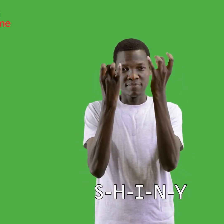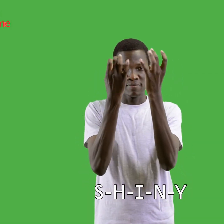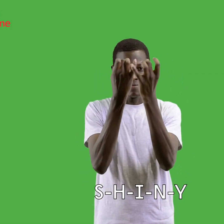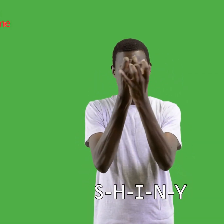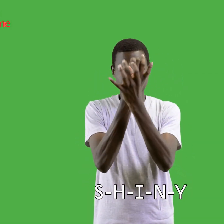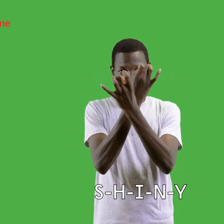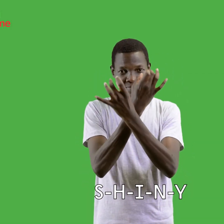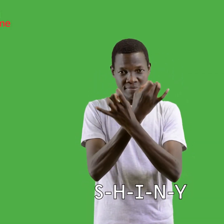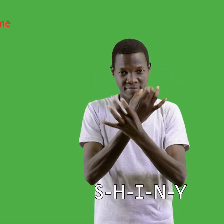Shiny.